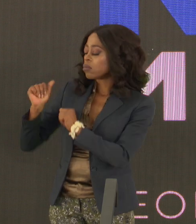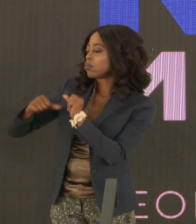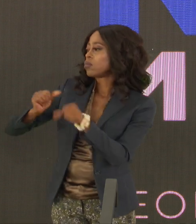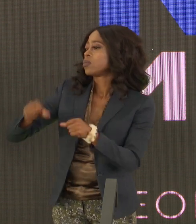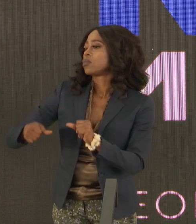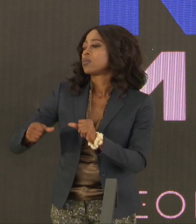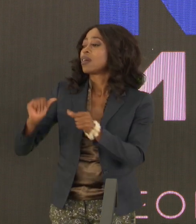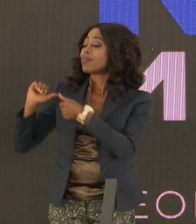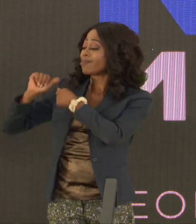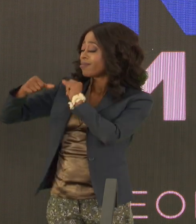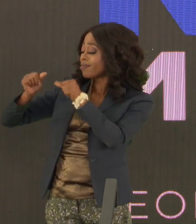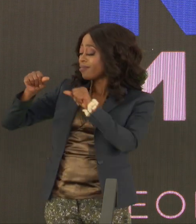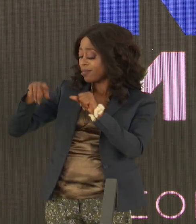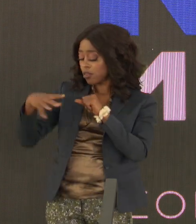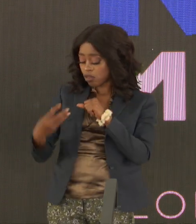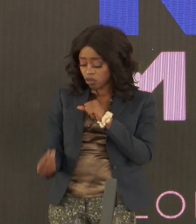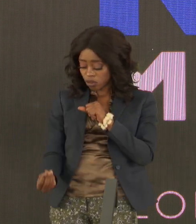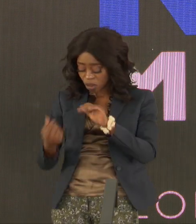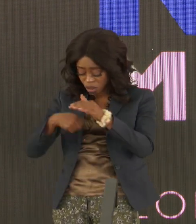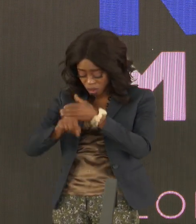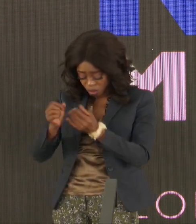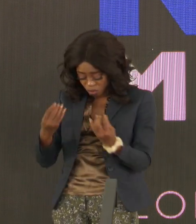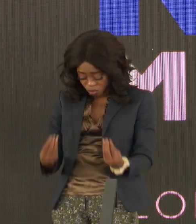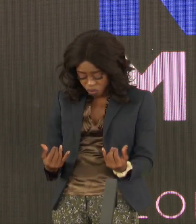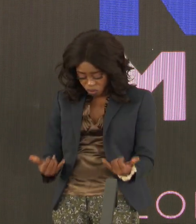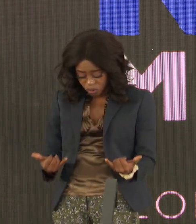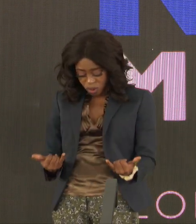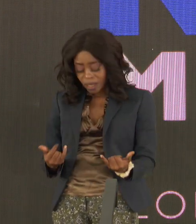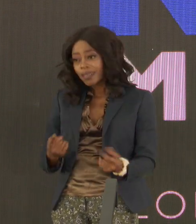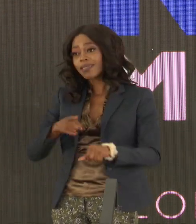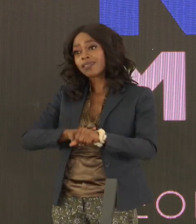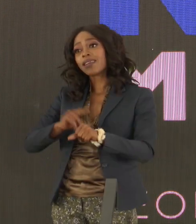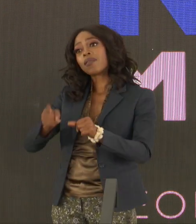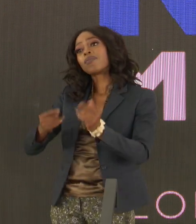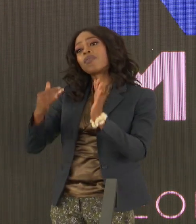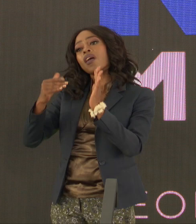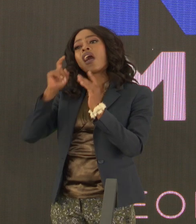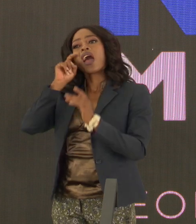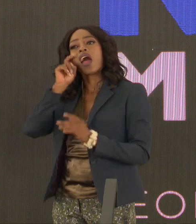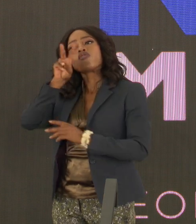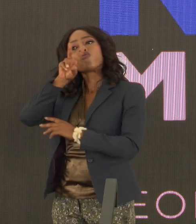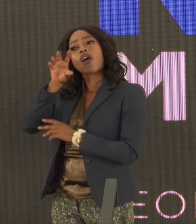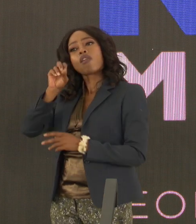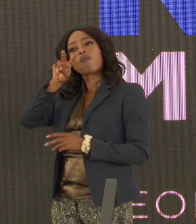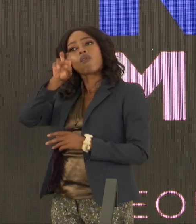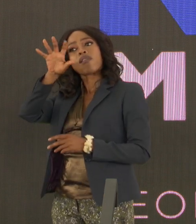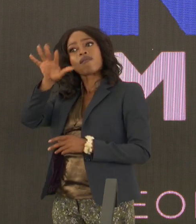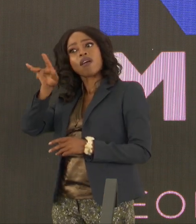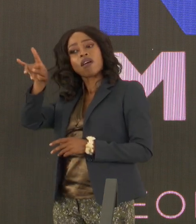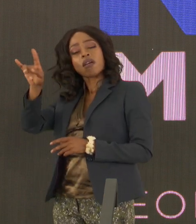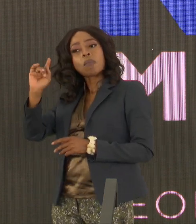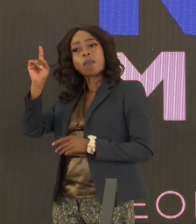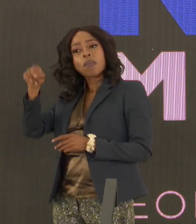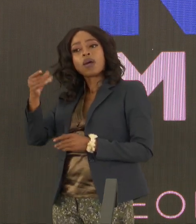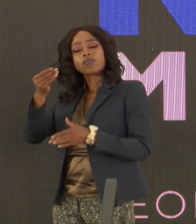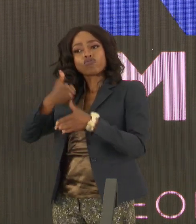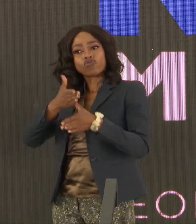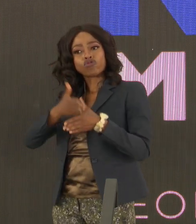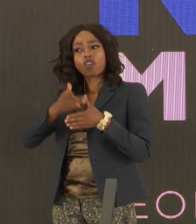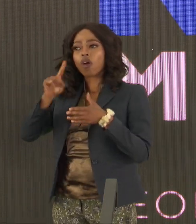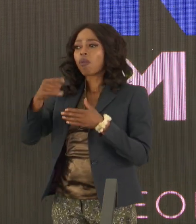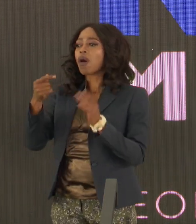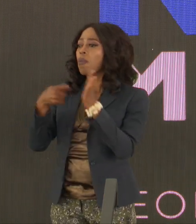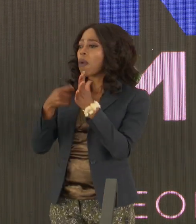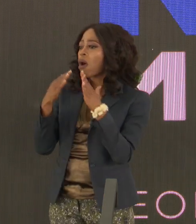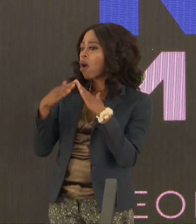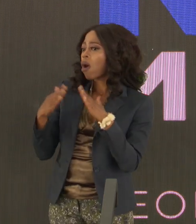what is a generation? A child born today. By the time they reach the age of 20 or 25, they have a job, they can buy